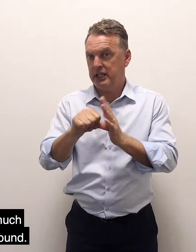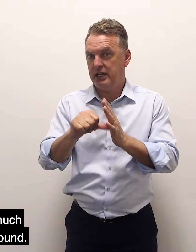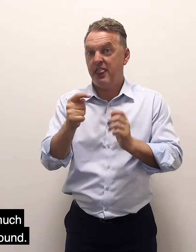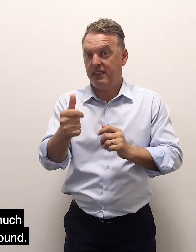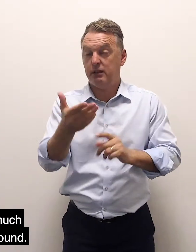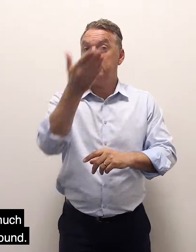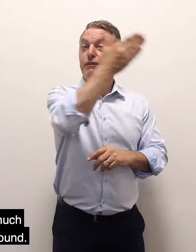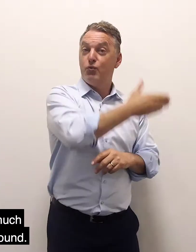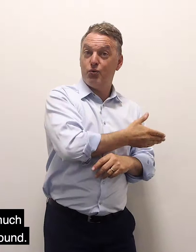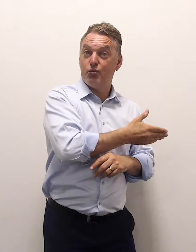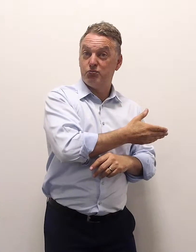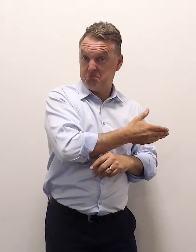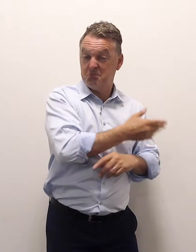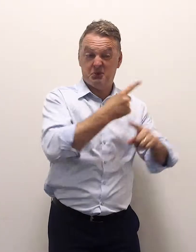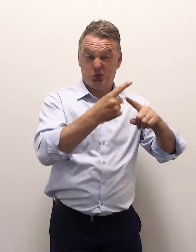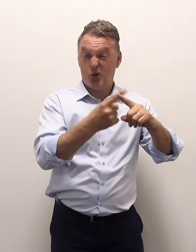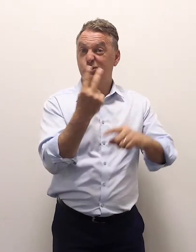twice as much funding will be around.